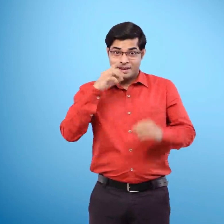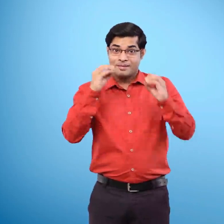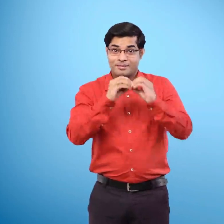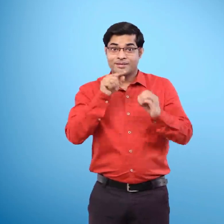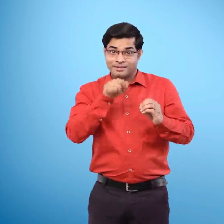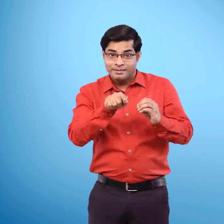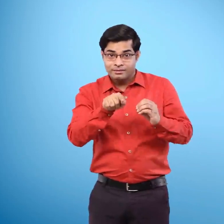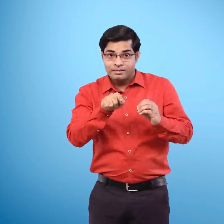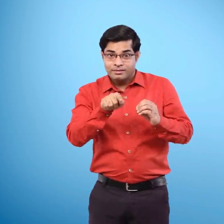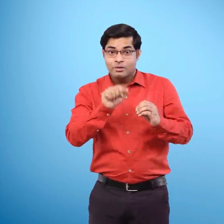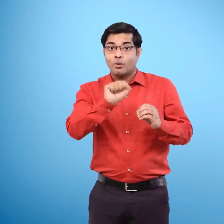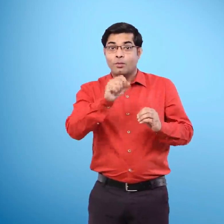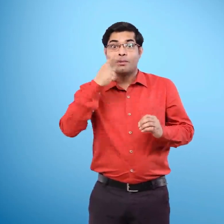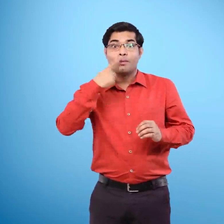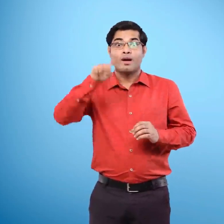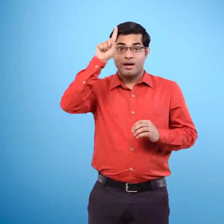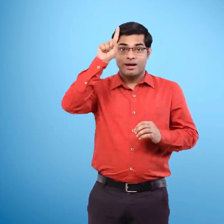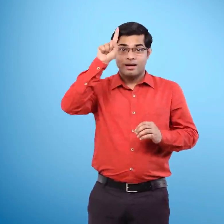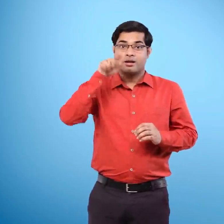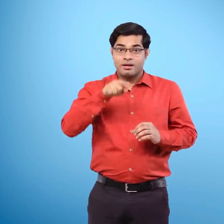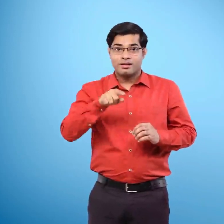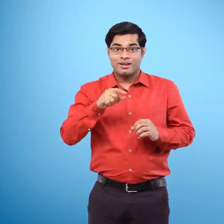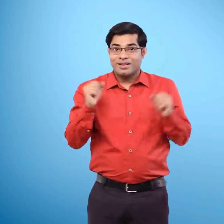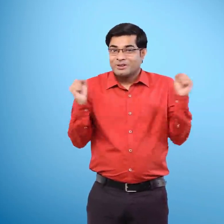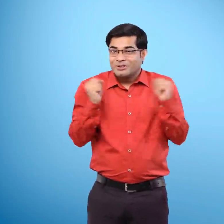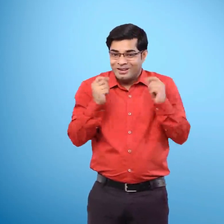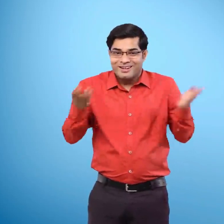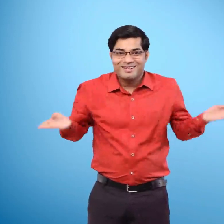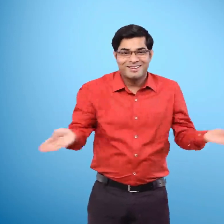eaten a part of the shawl of Binny's mother.